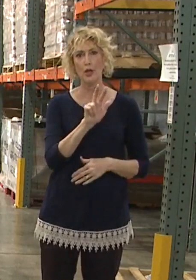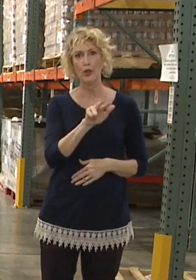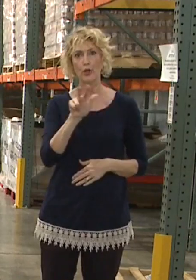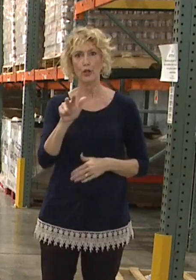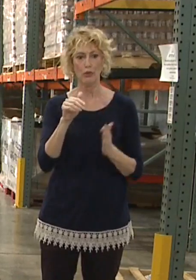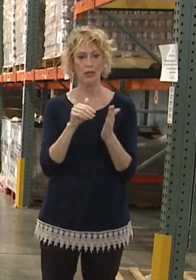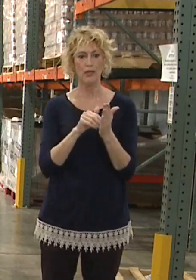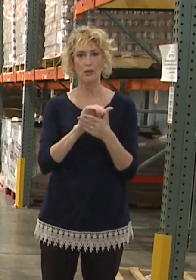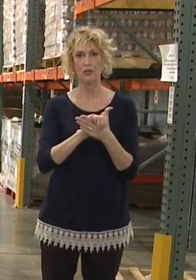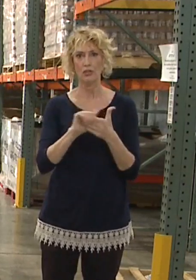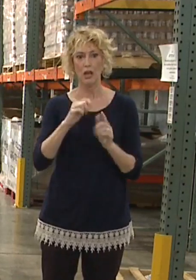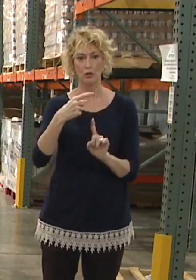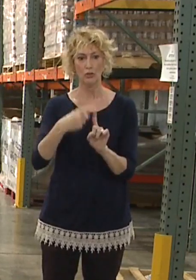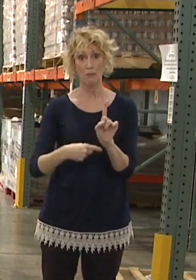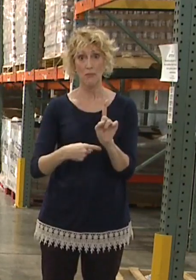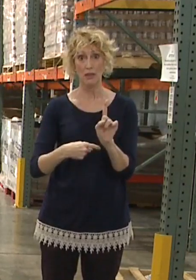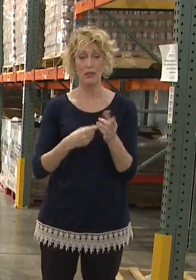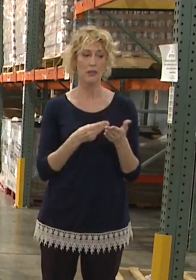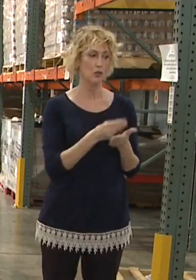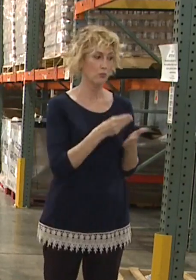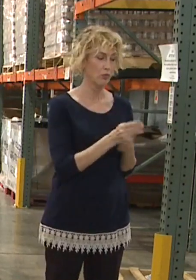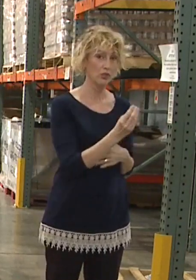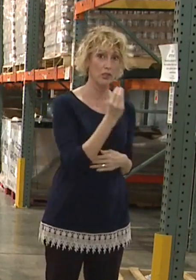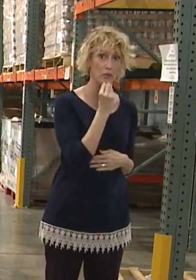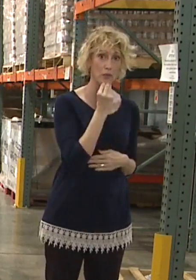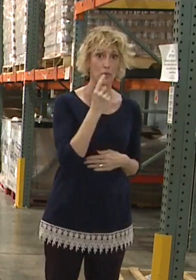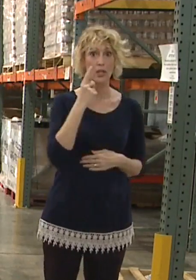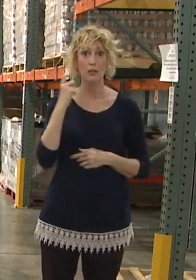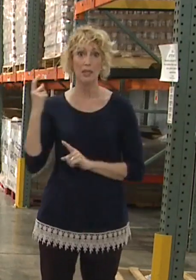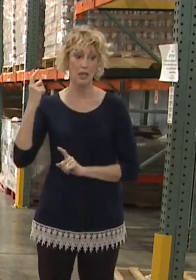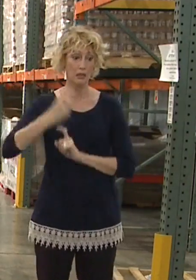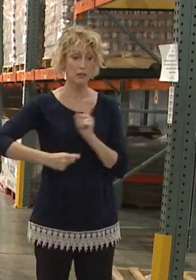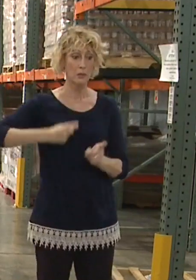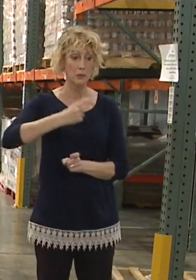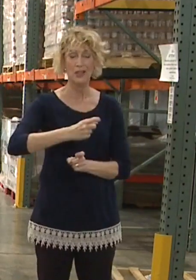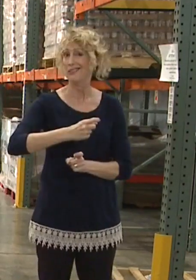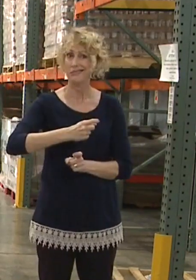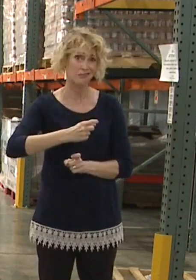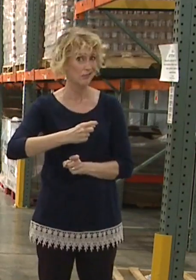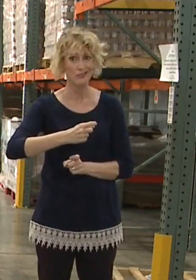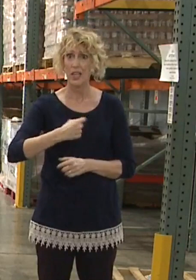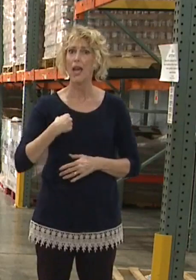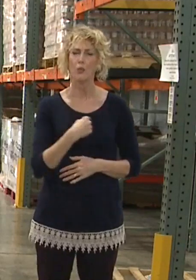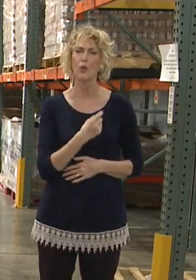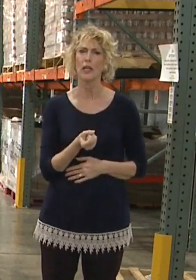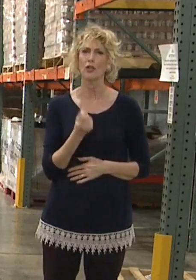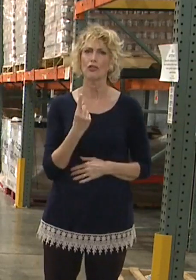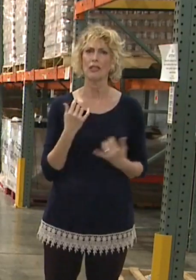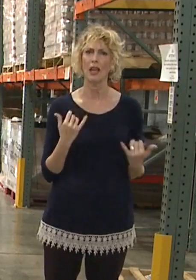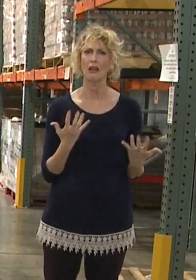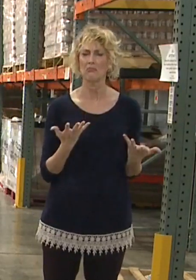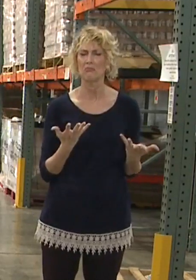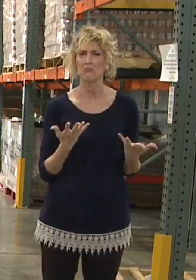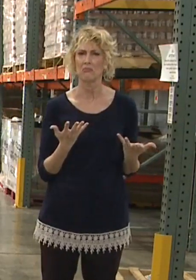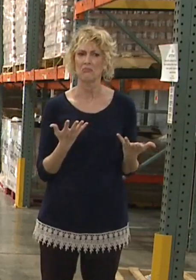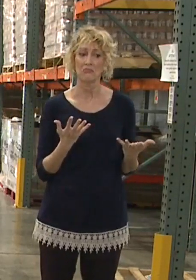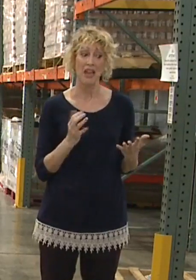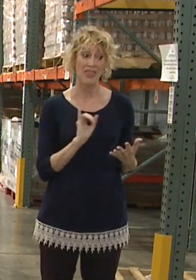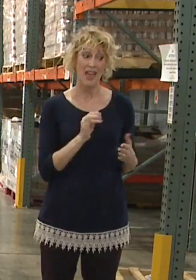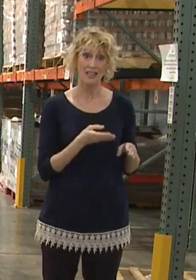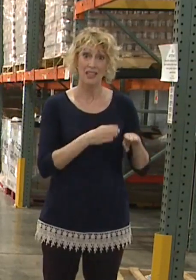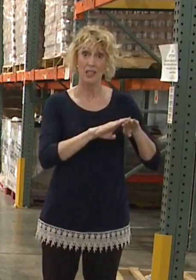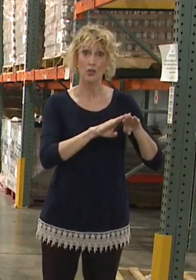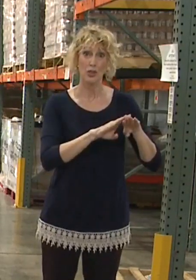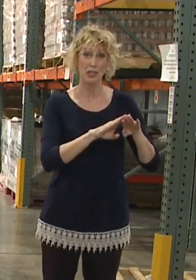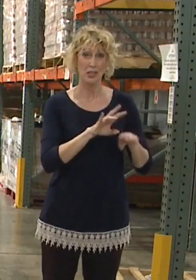the spring months to purchase food. But because donations are just not coming in, and we understand that, that has increased